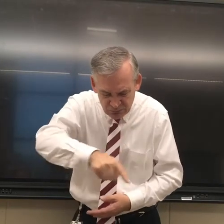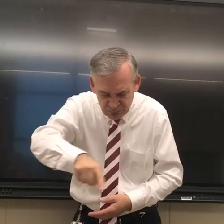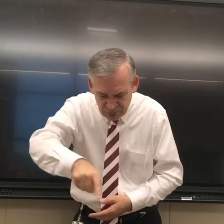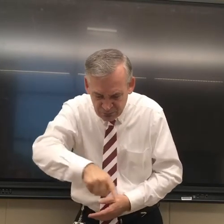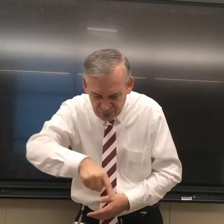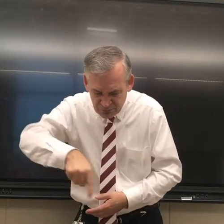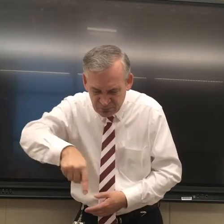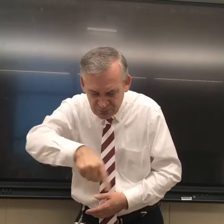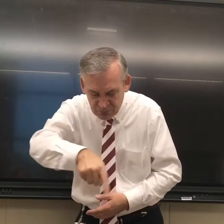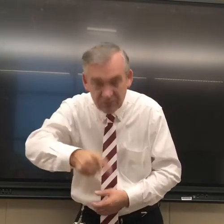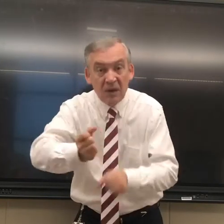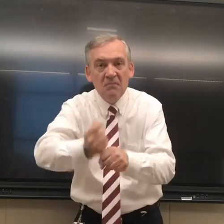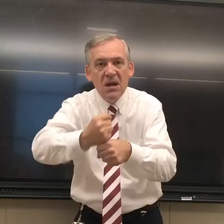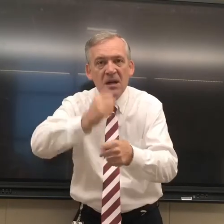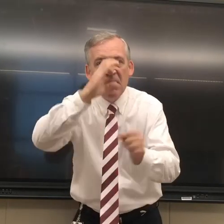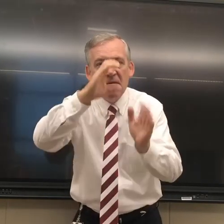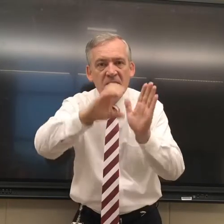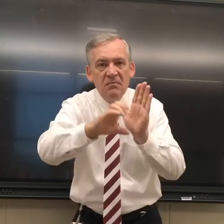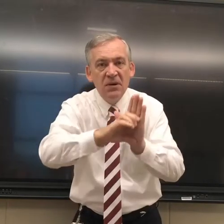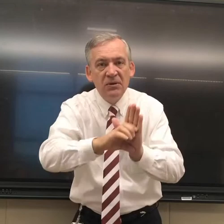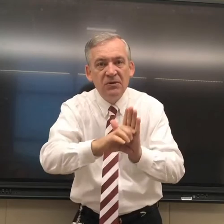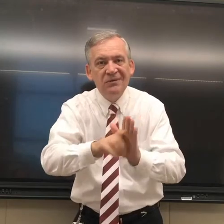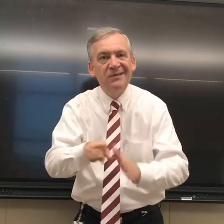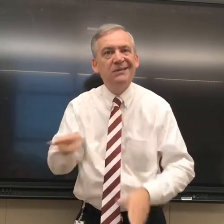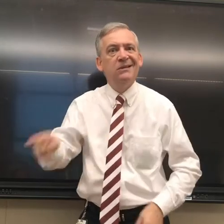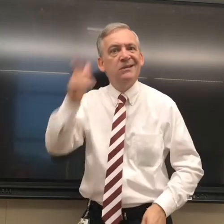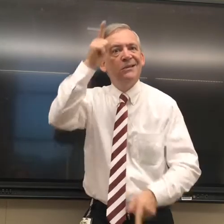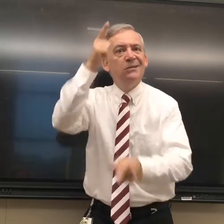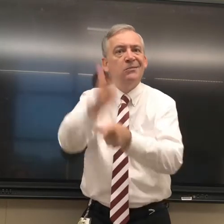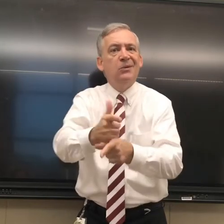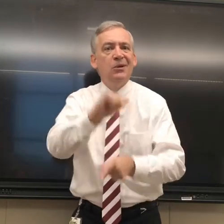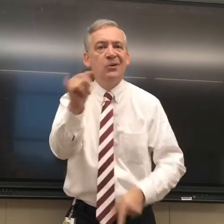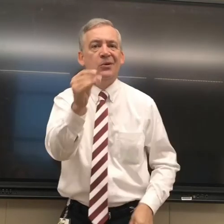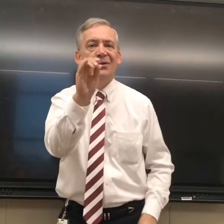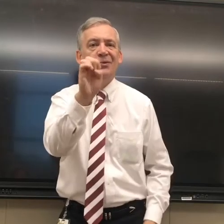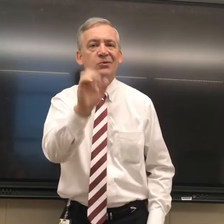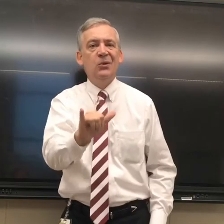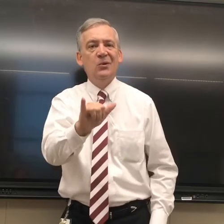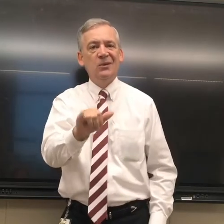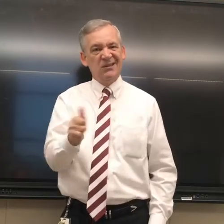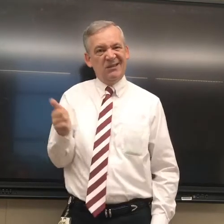A picture which Joey gleefully erased with one sweep of his dirty foot.